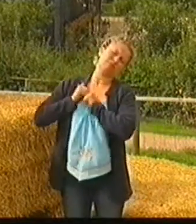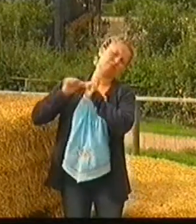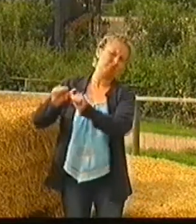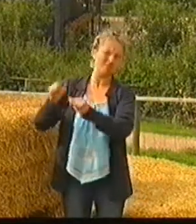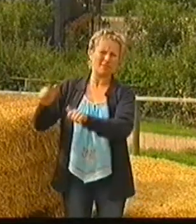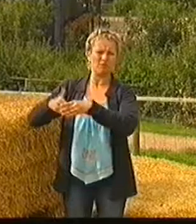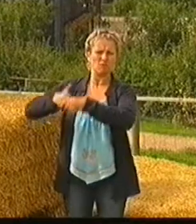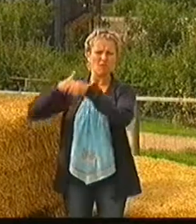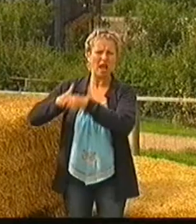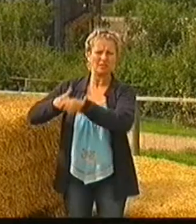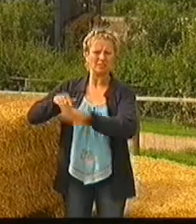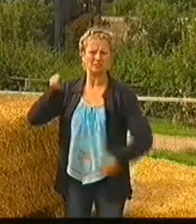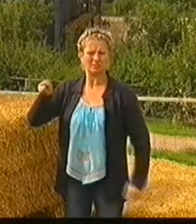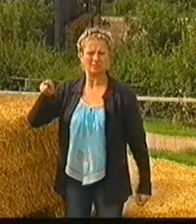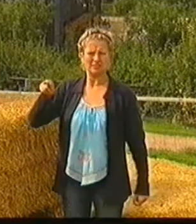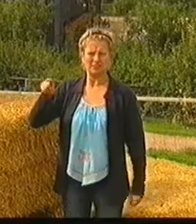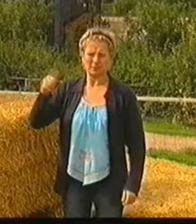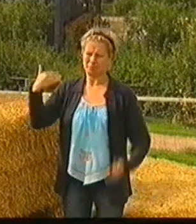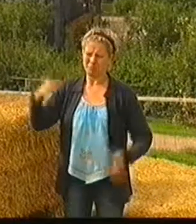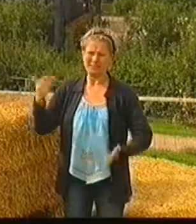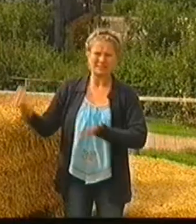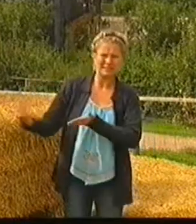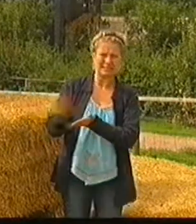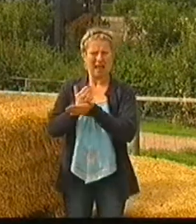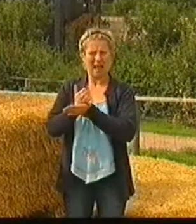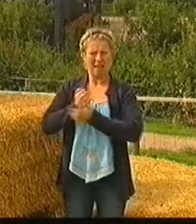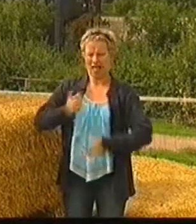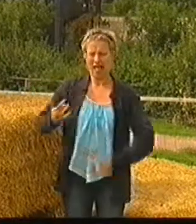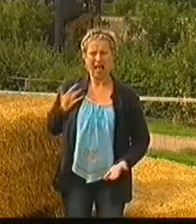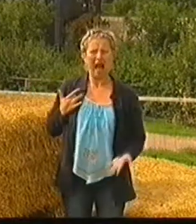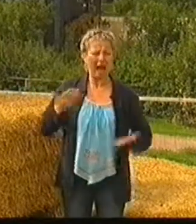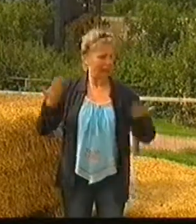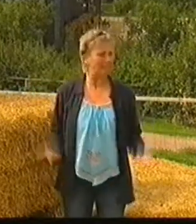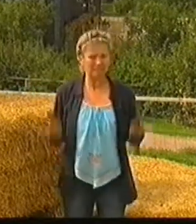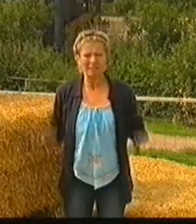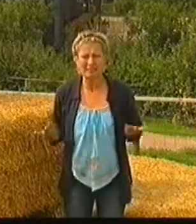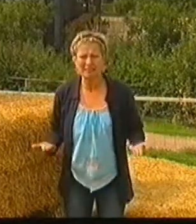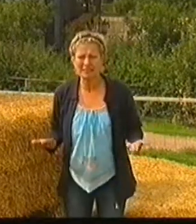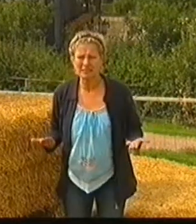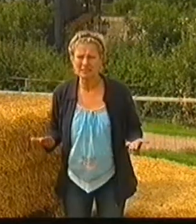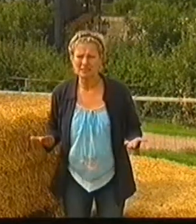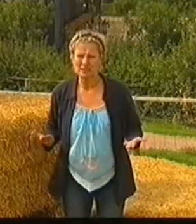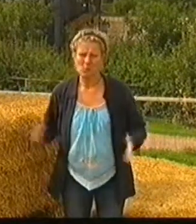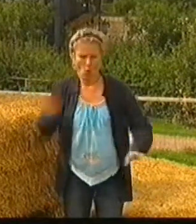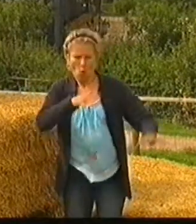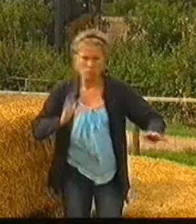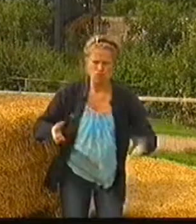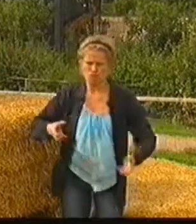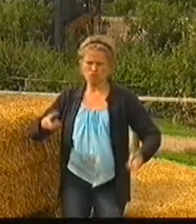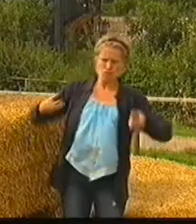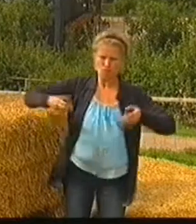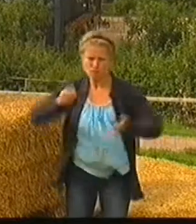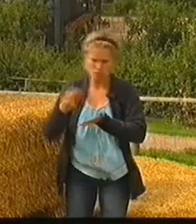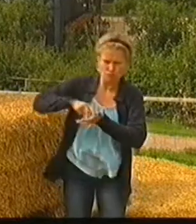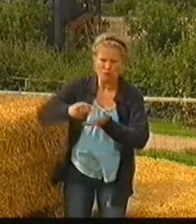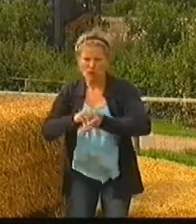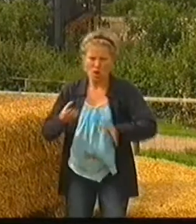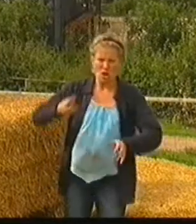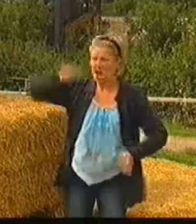has saved our lives this day, Mr. Fox!" "To Mr. Fox!" they all shouted, standing up